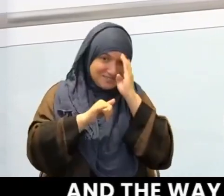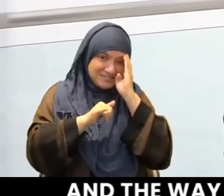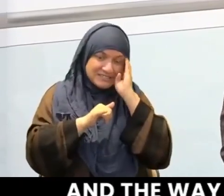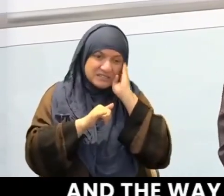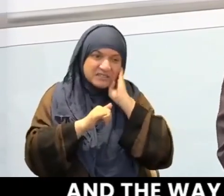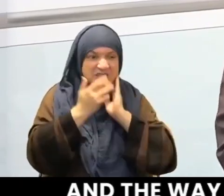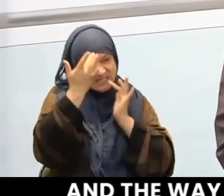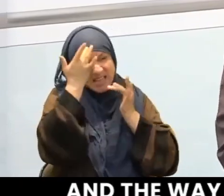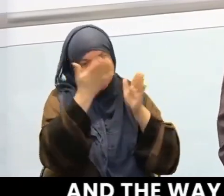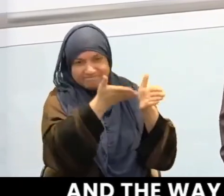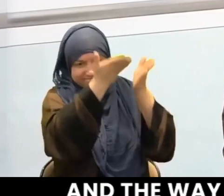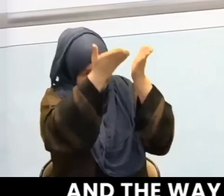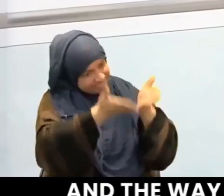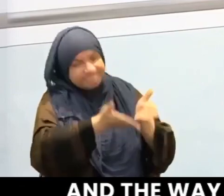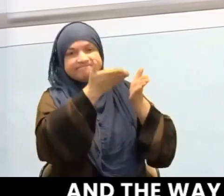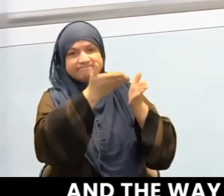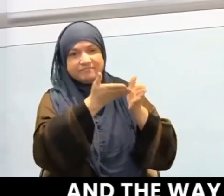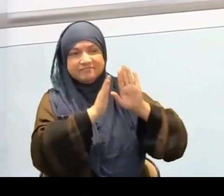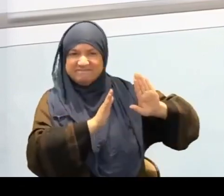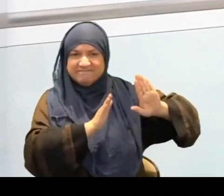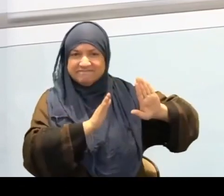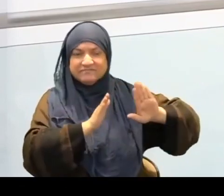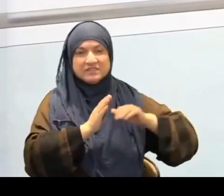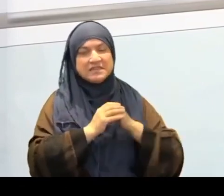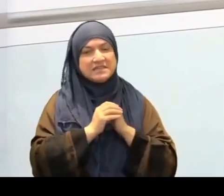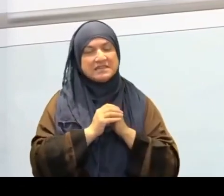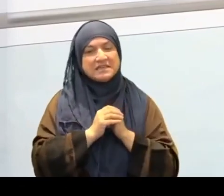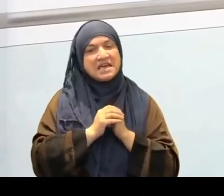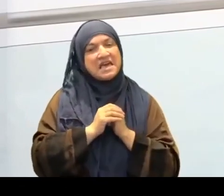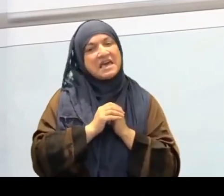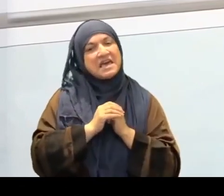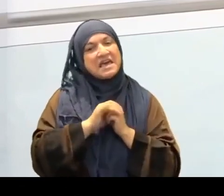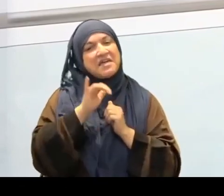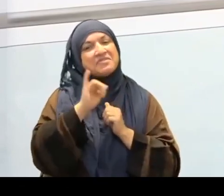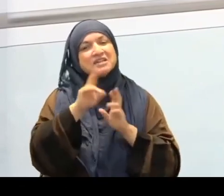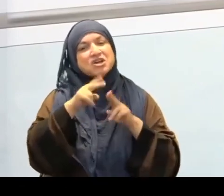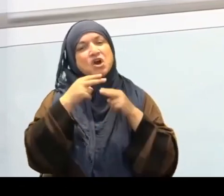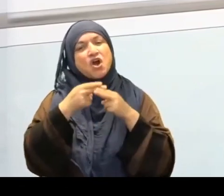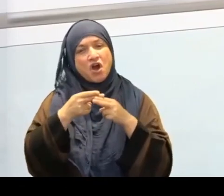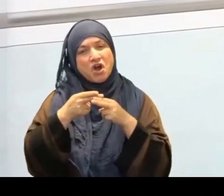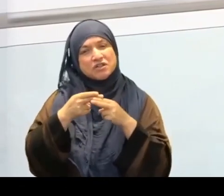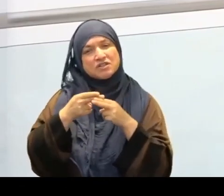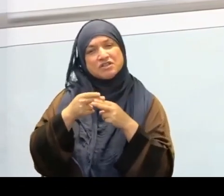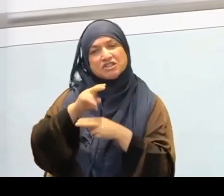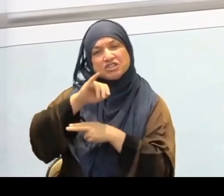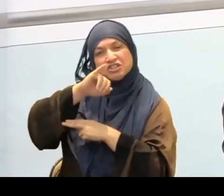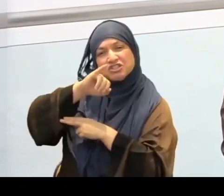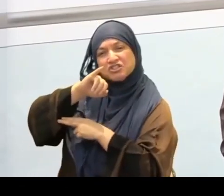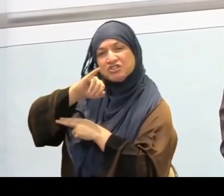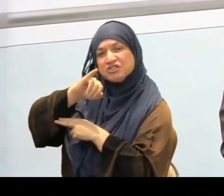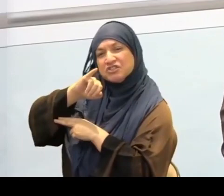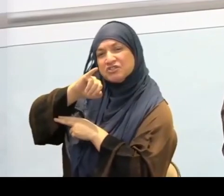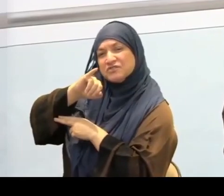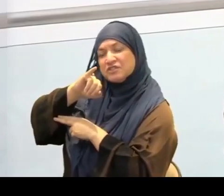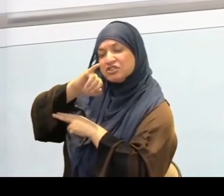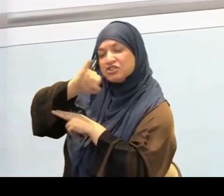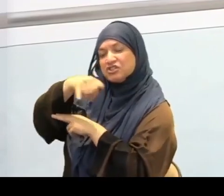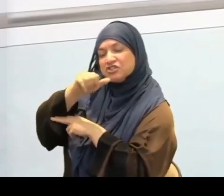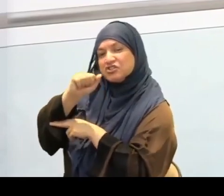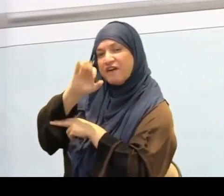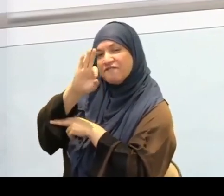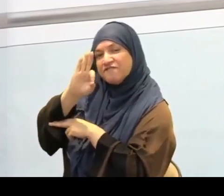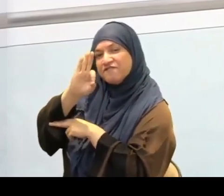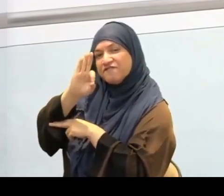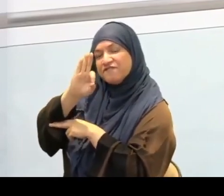Munawi rahimahullah ta'ala described al-jafa, he said that al-jafa refers to a person, and al-qalb la yamilu